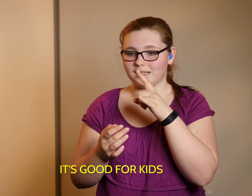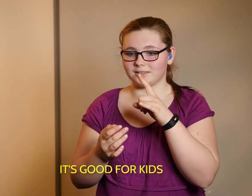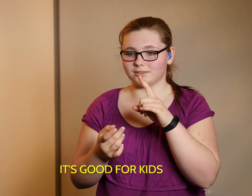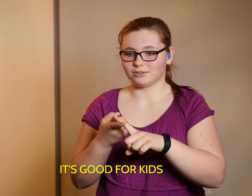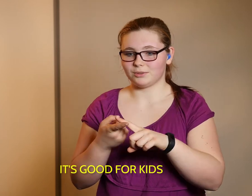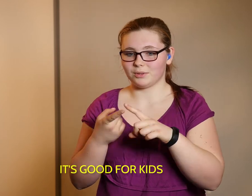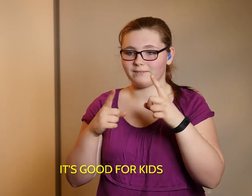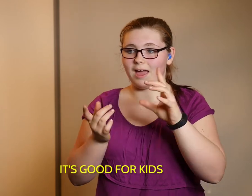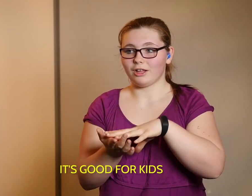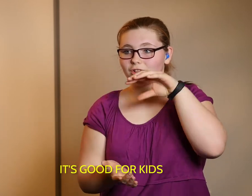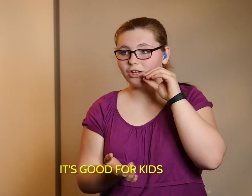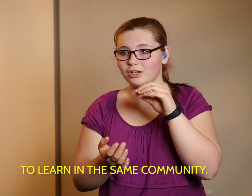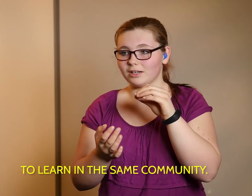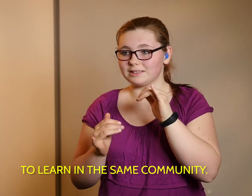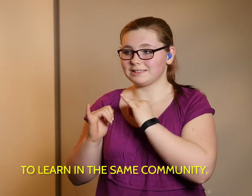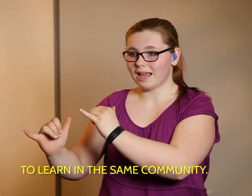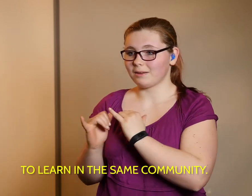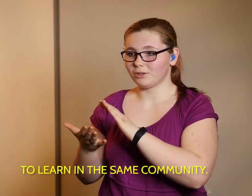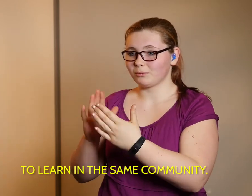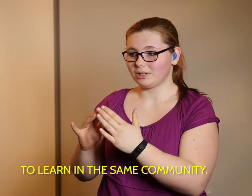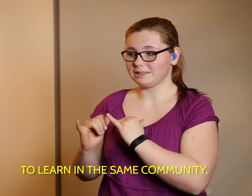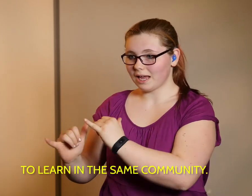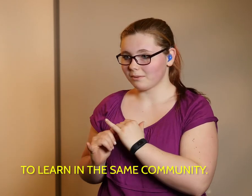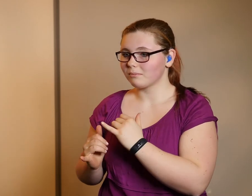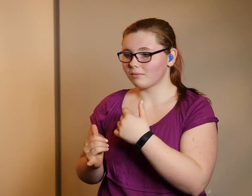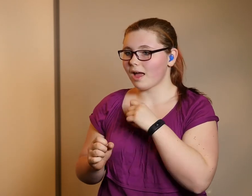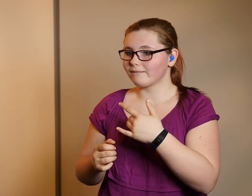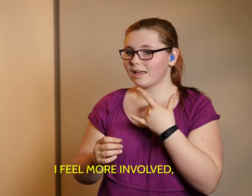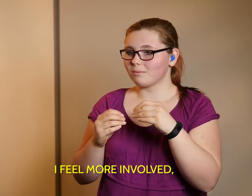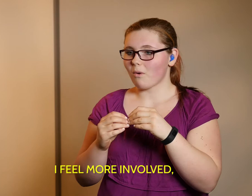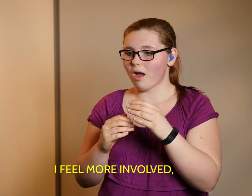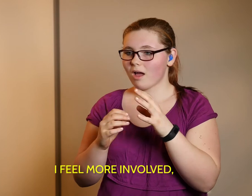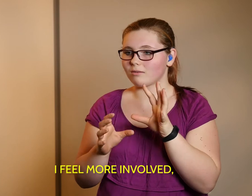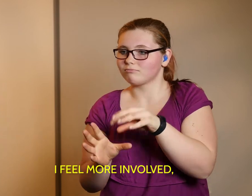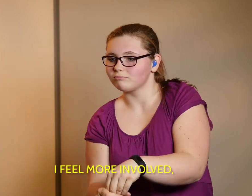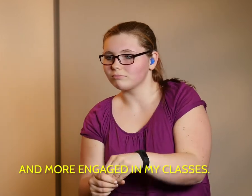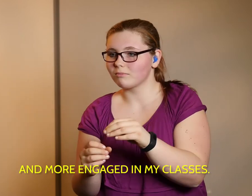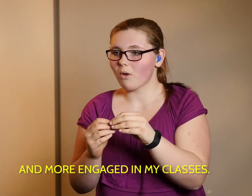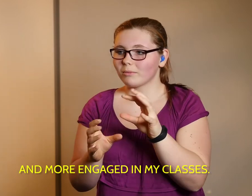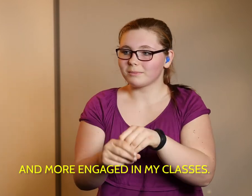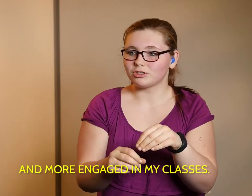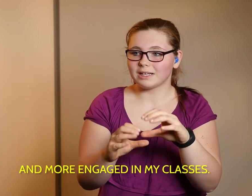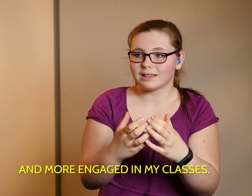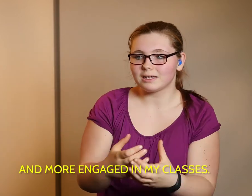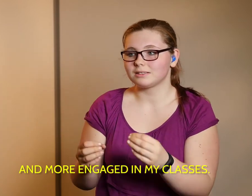It's good for kids to learn in the same community. I feel more involved and more engaged in my classes. I think